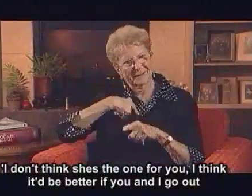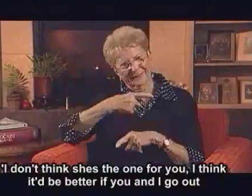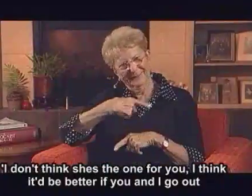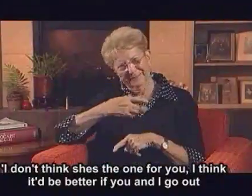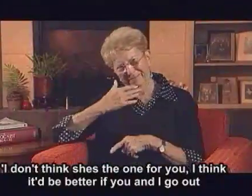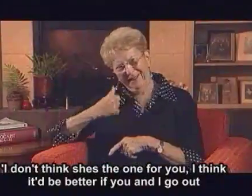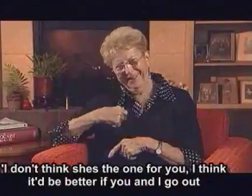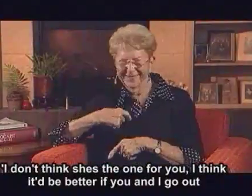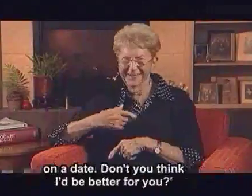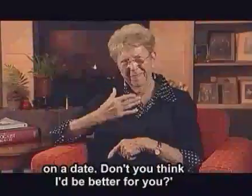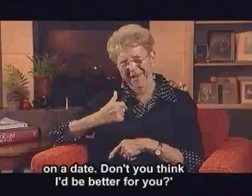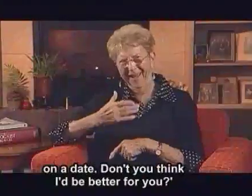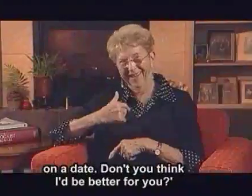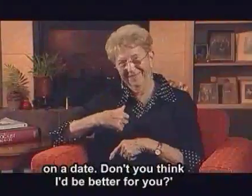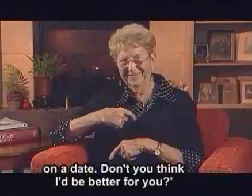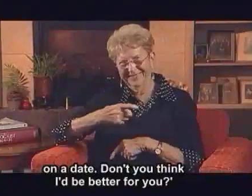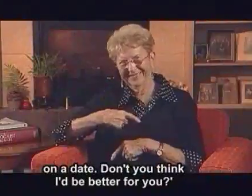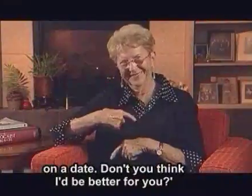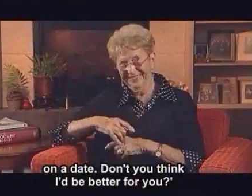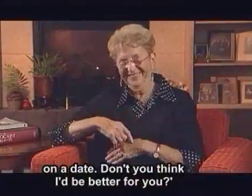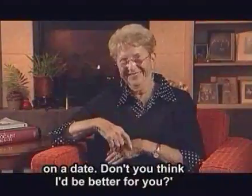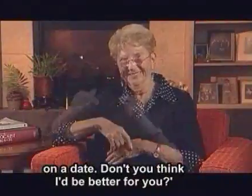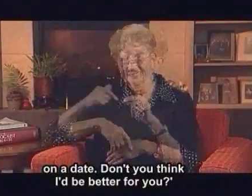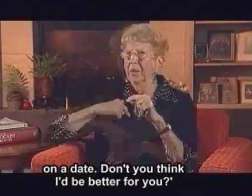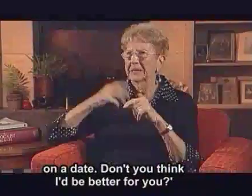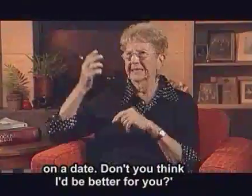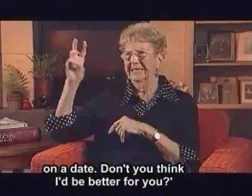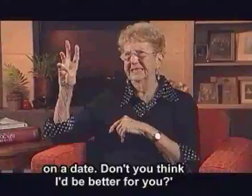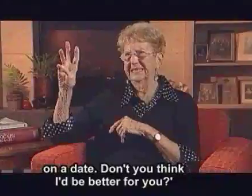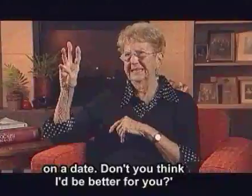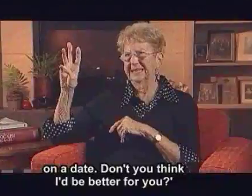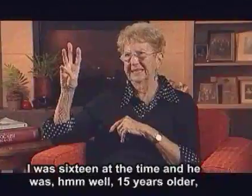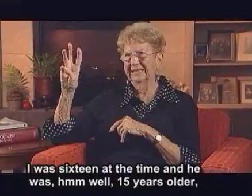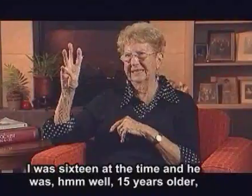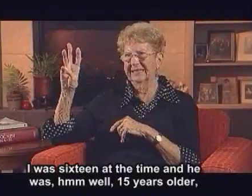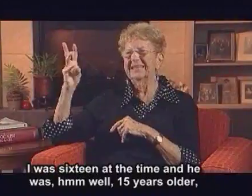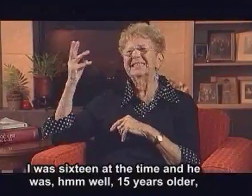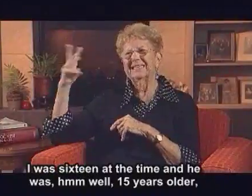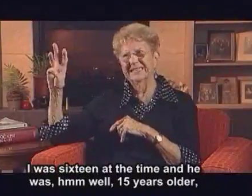I go out on a date. Don't you think I'd be better for you? I was